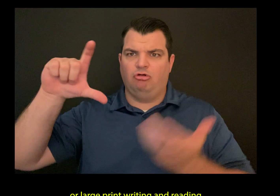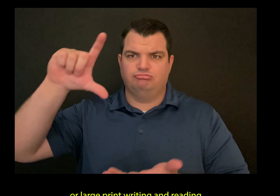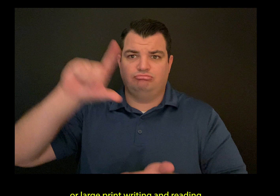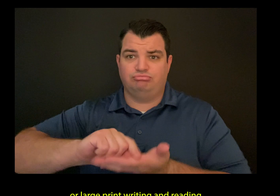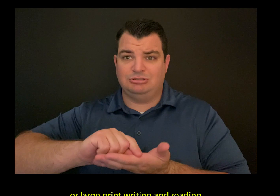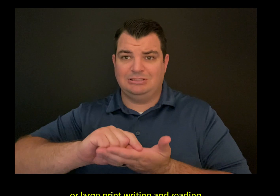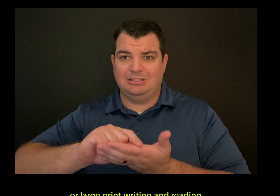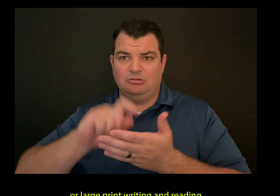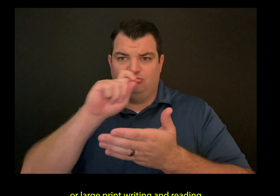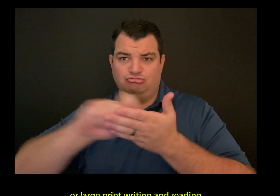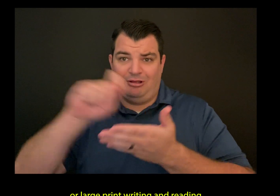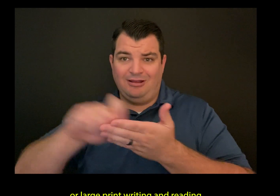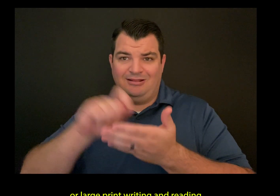or large print writing and reading.